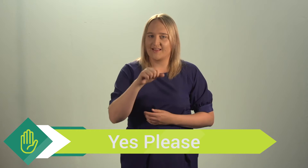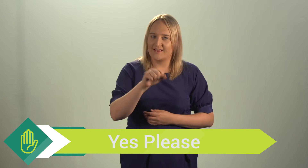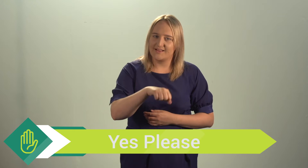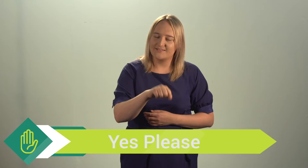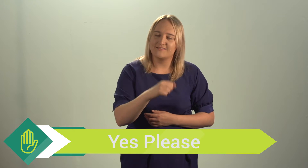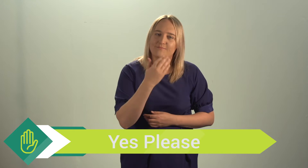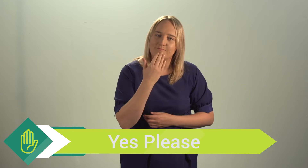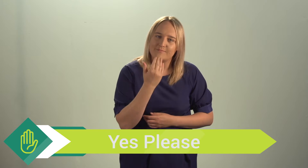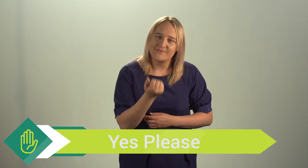Yes, please.